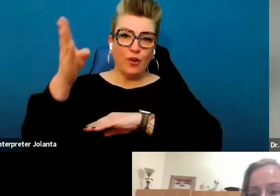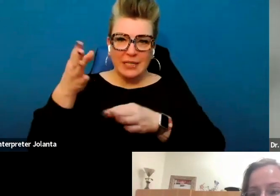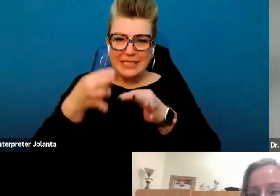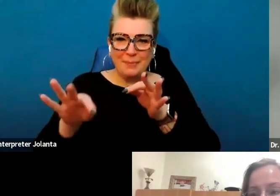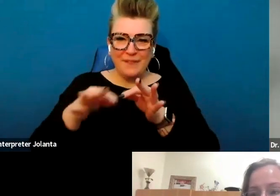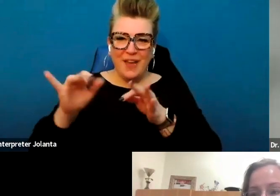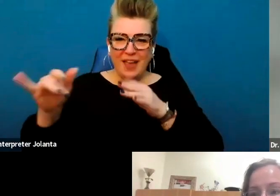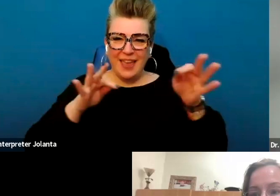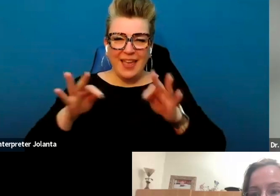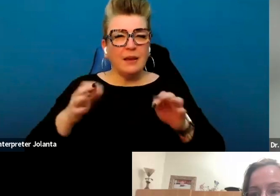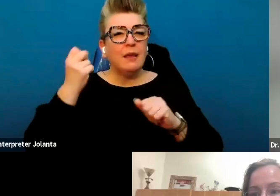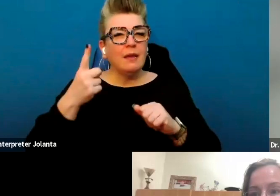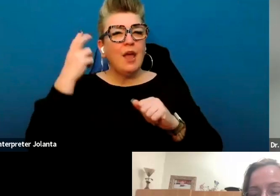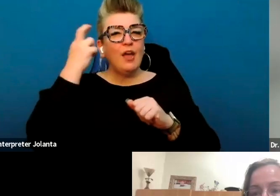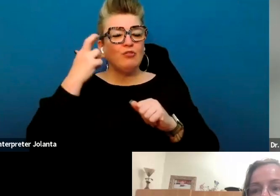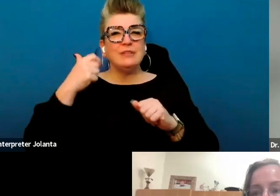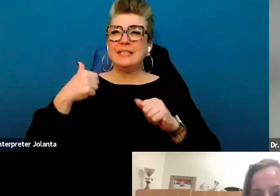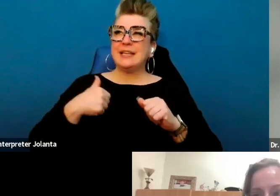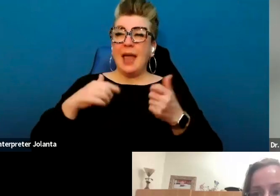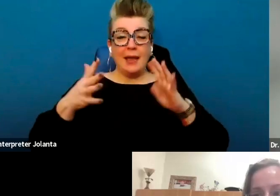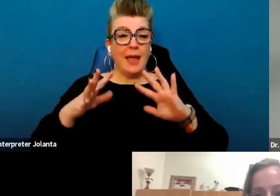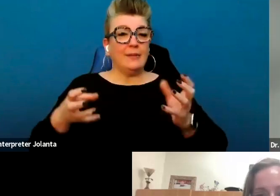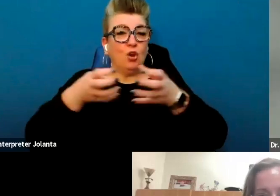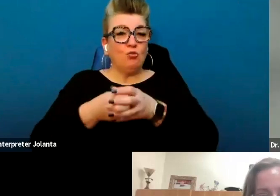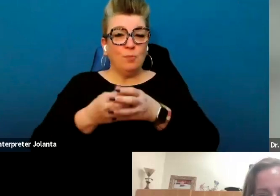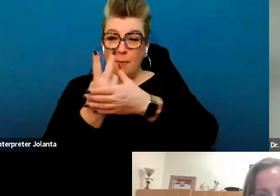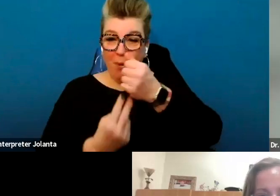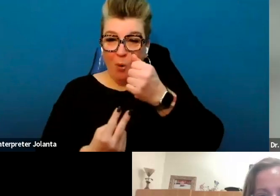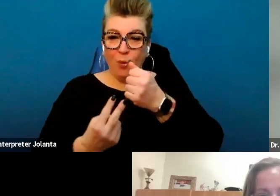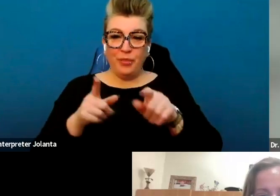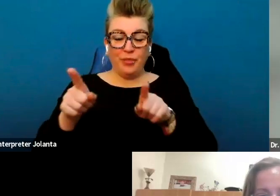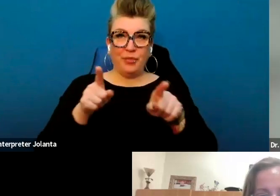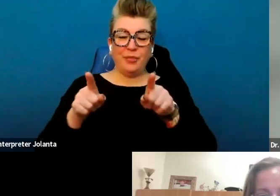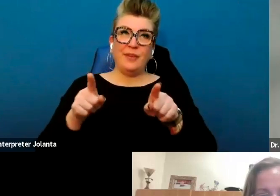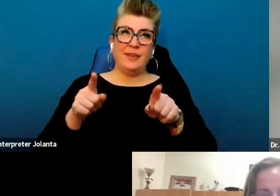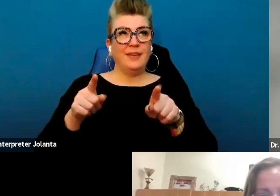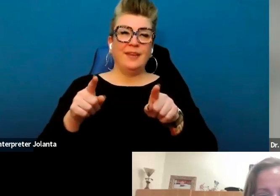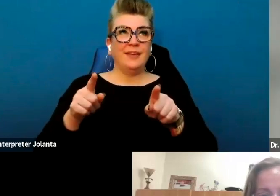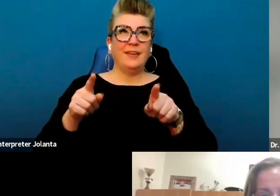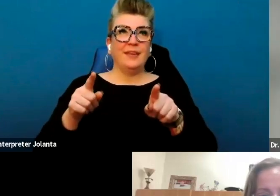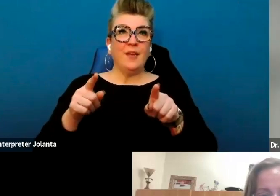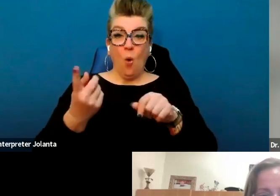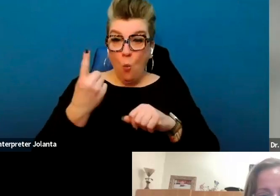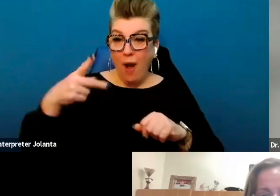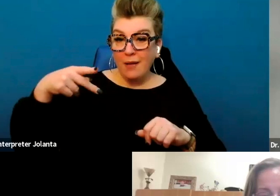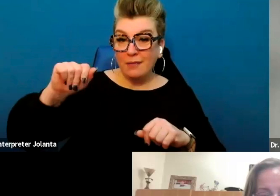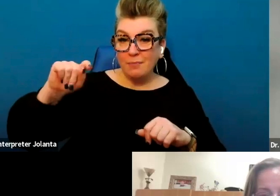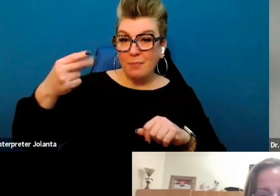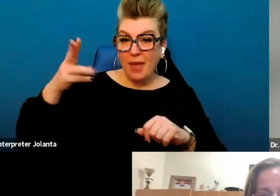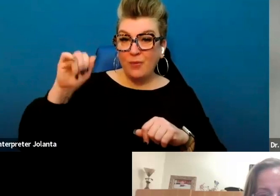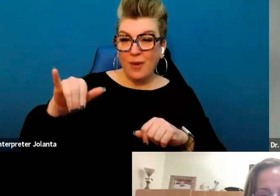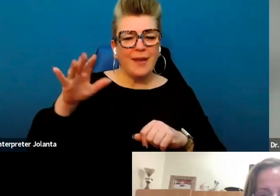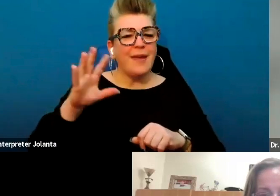think the reason that I kind of group phonology and syntax into kind of one pathway and talk about